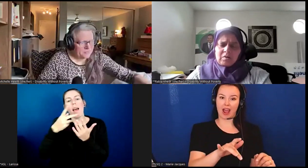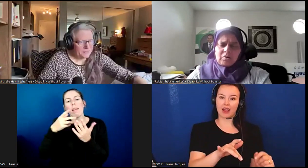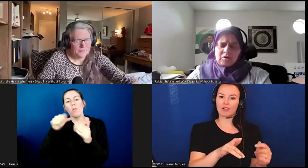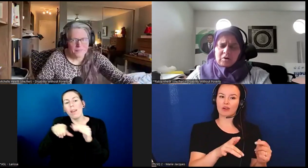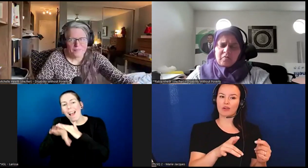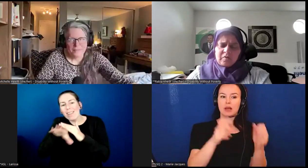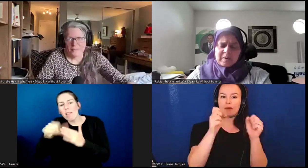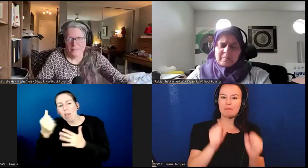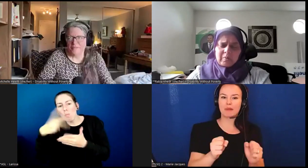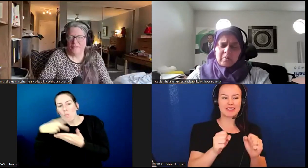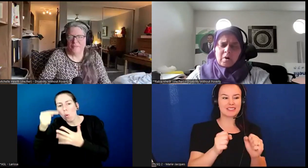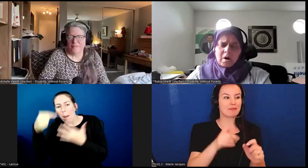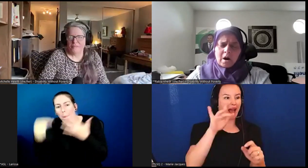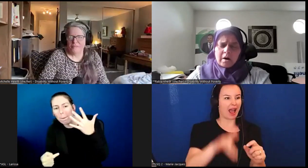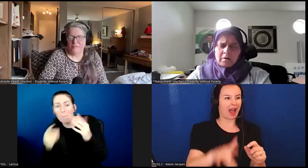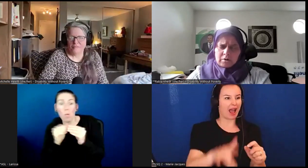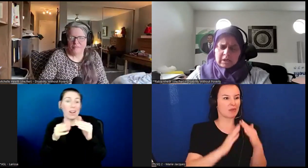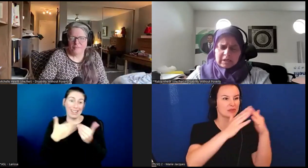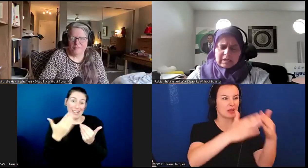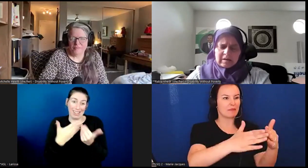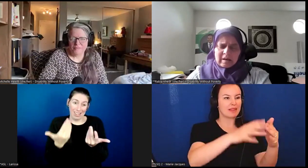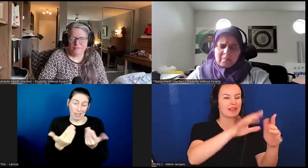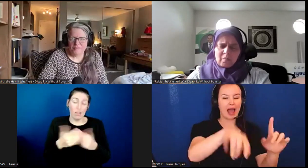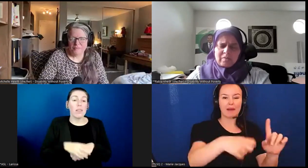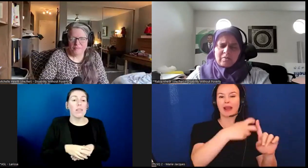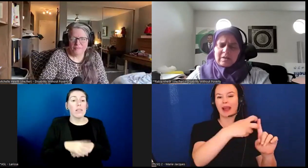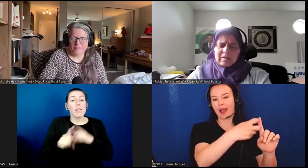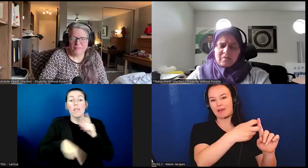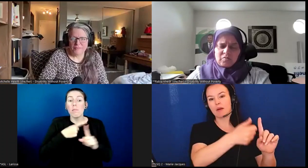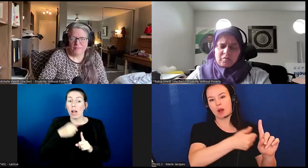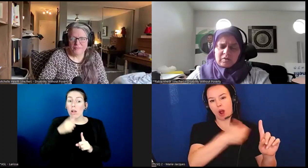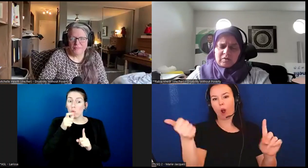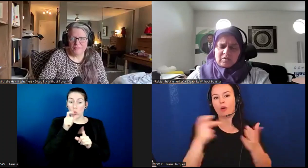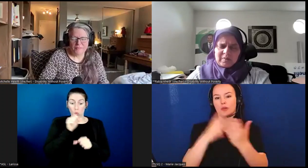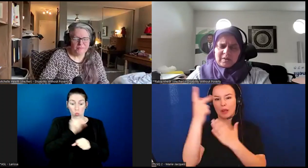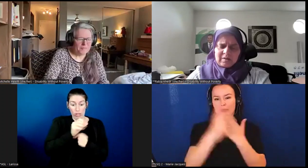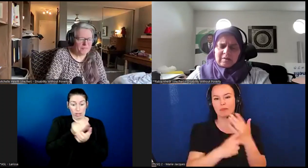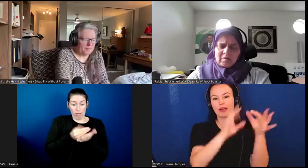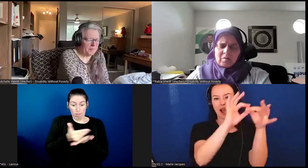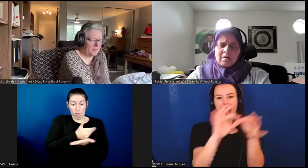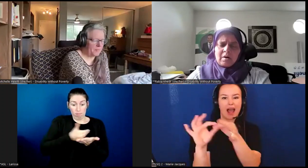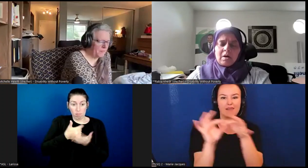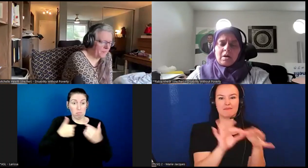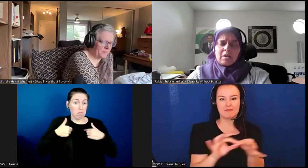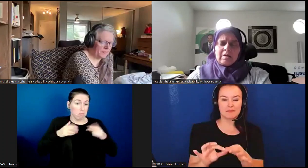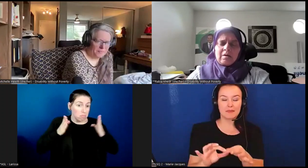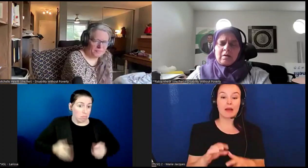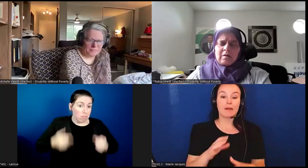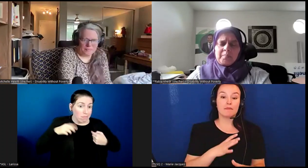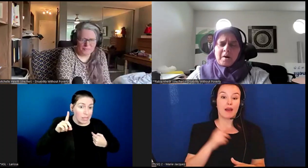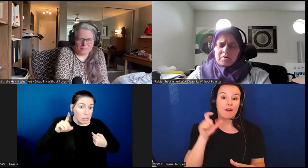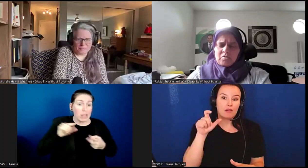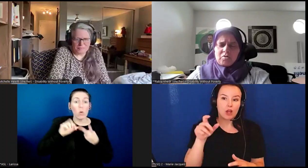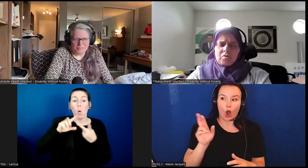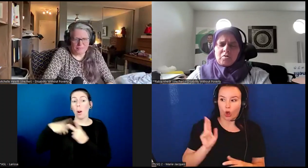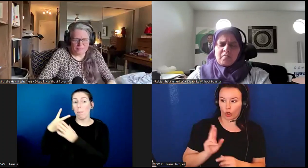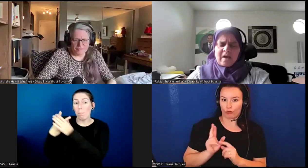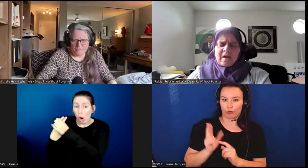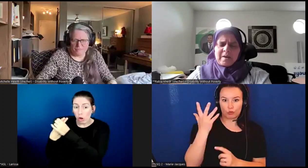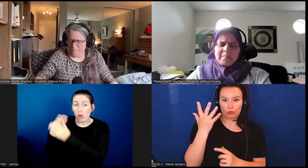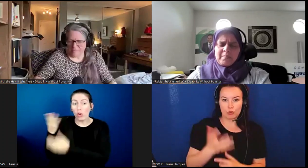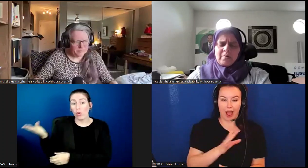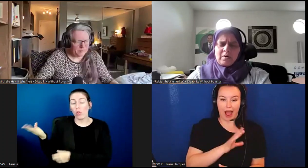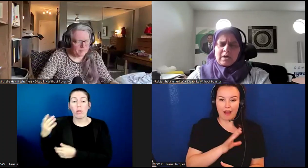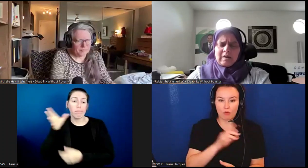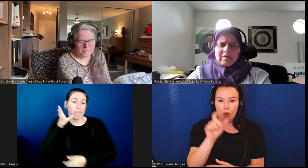also good for people who are earning income, whether the individual with a disability or their partner or